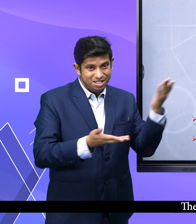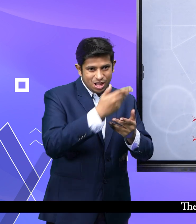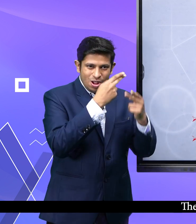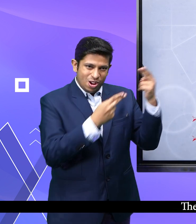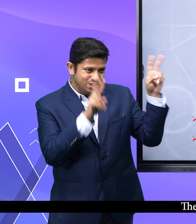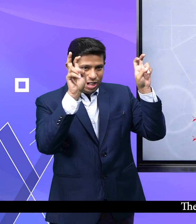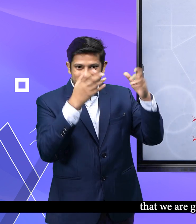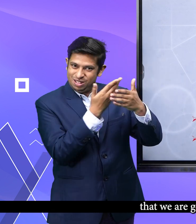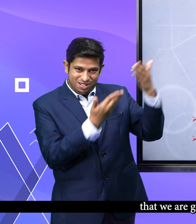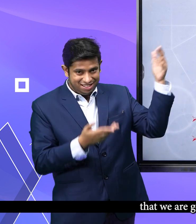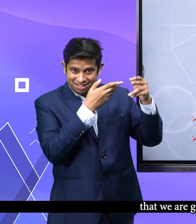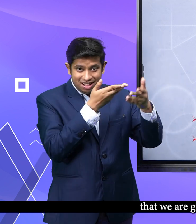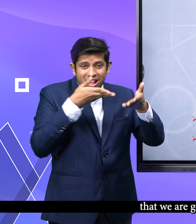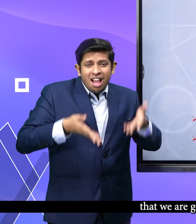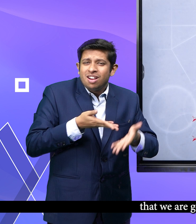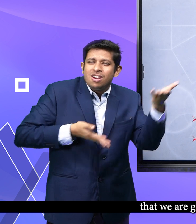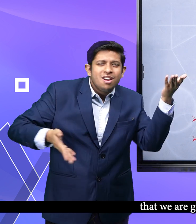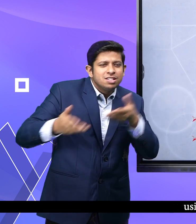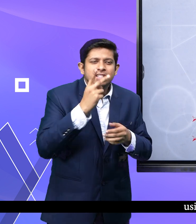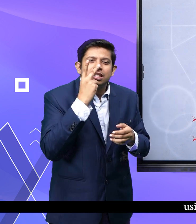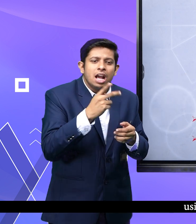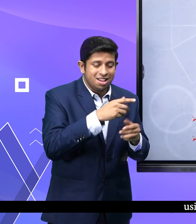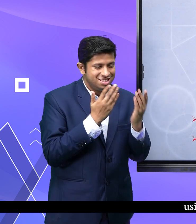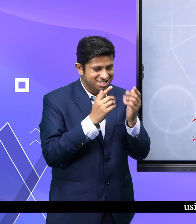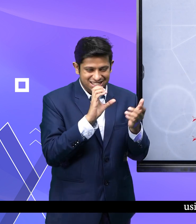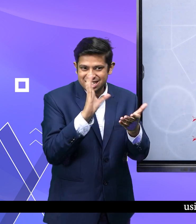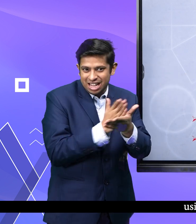These are the topics that we are going to see in this chapter using percentages.